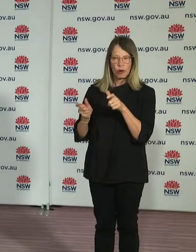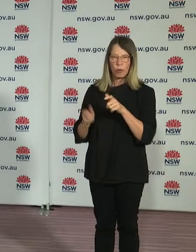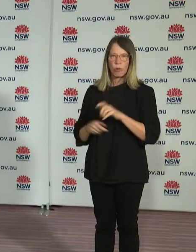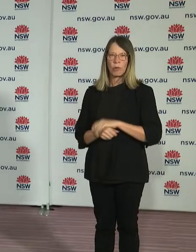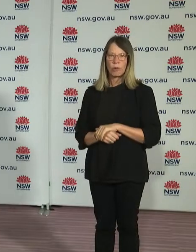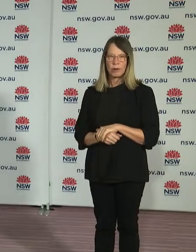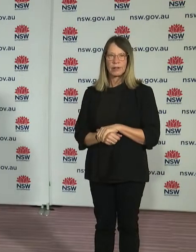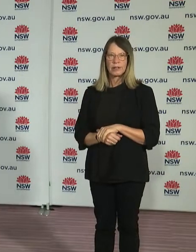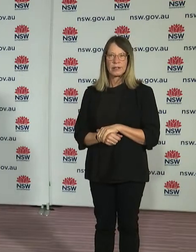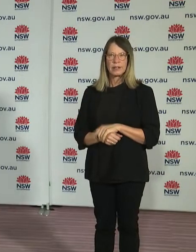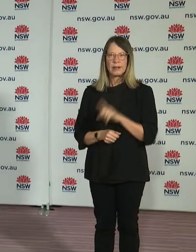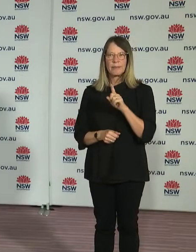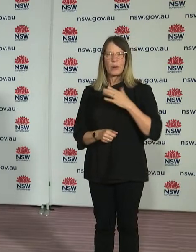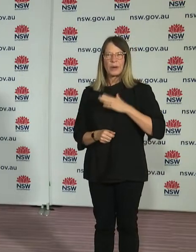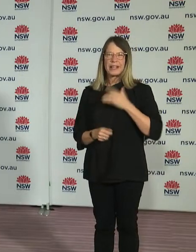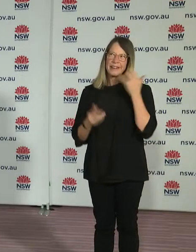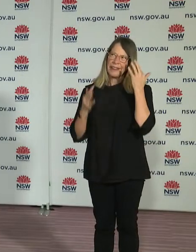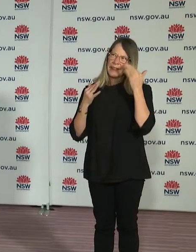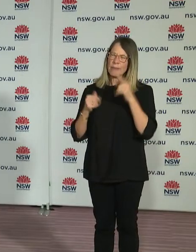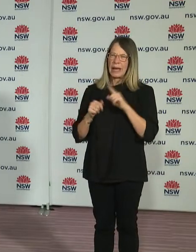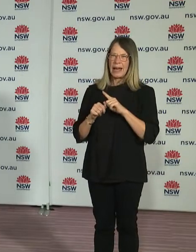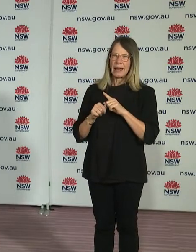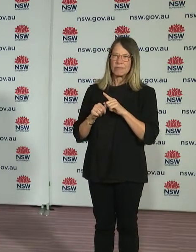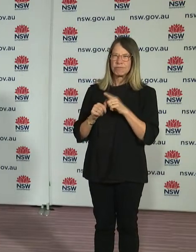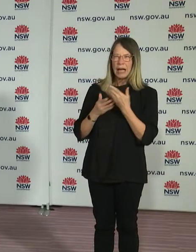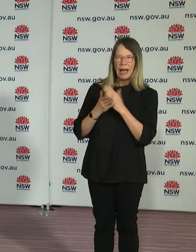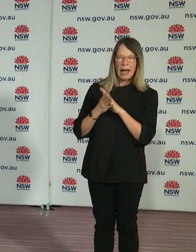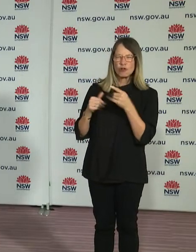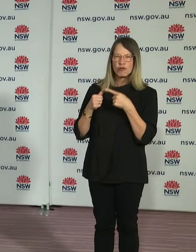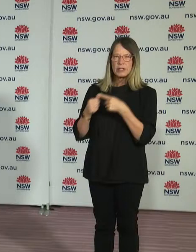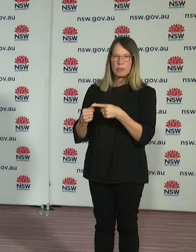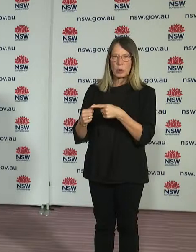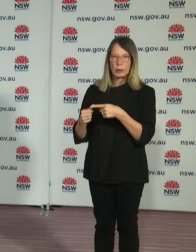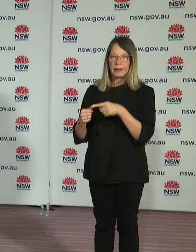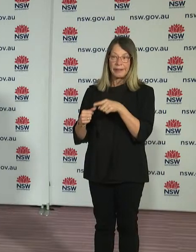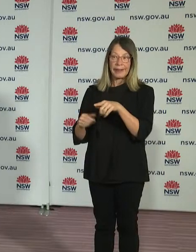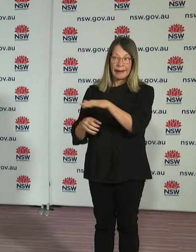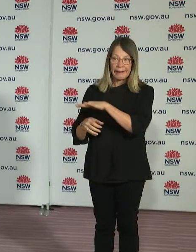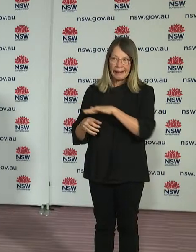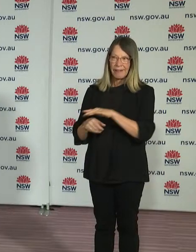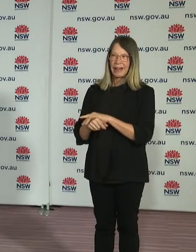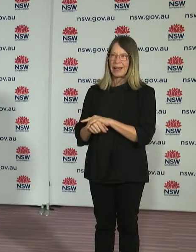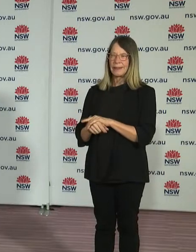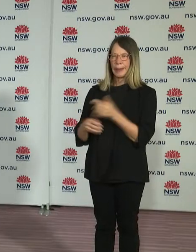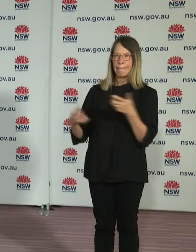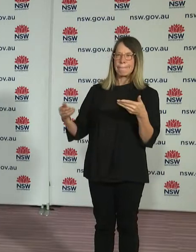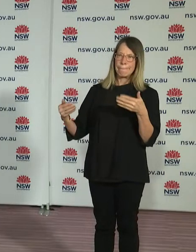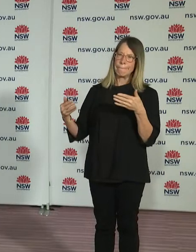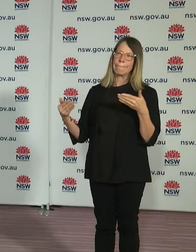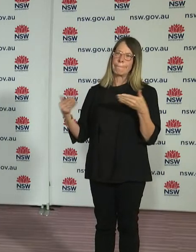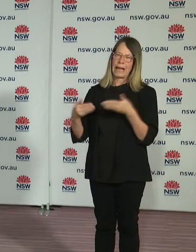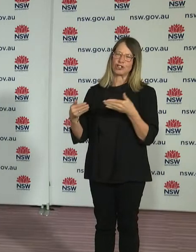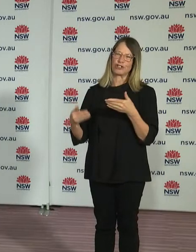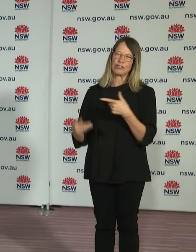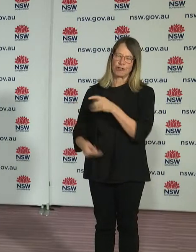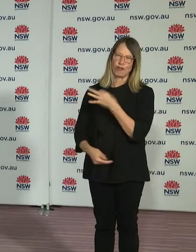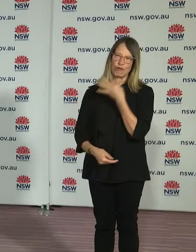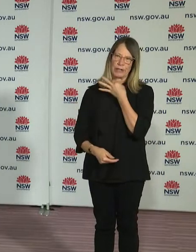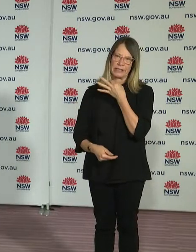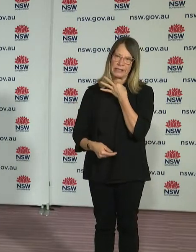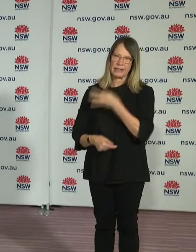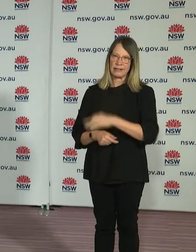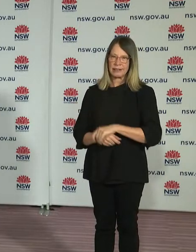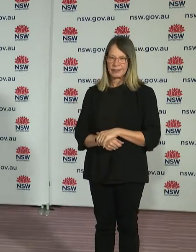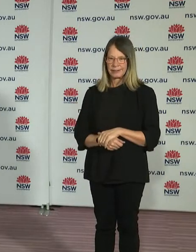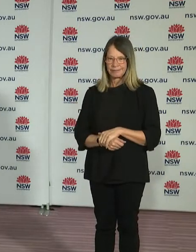reflect then on what's proportionate response locally when we have cases or increasing cases. And what we're